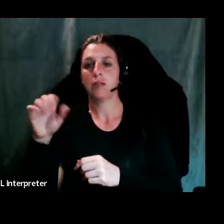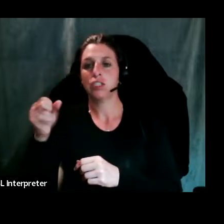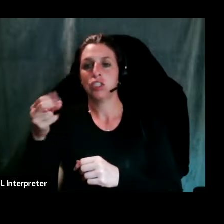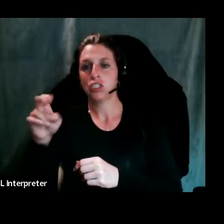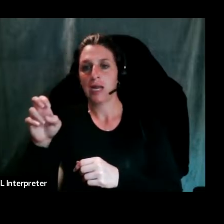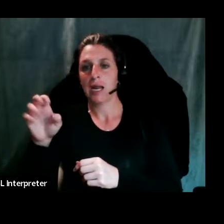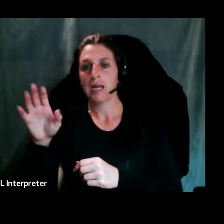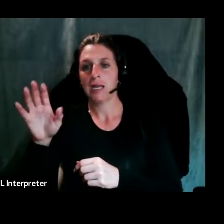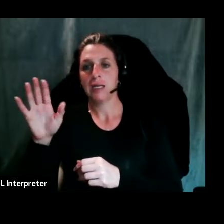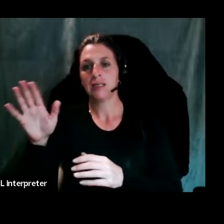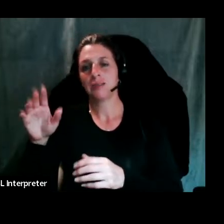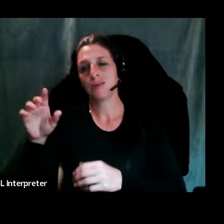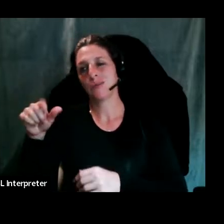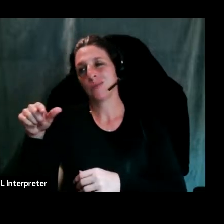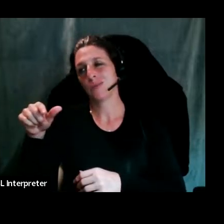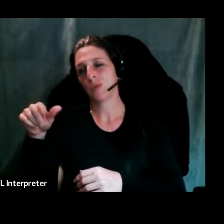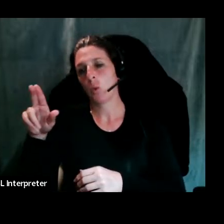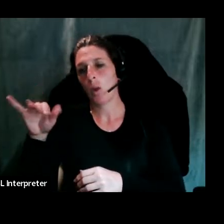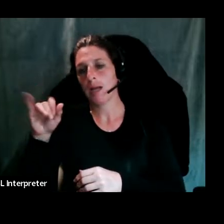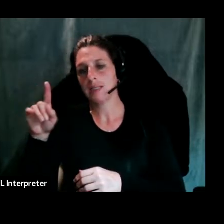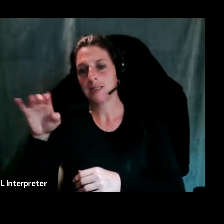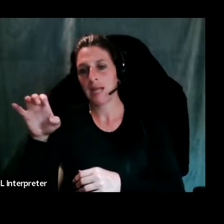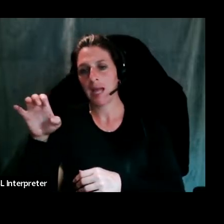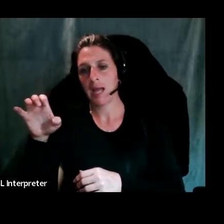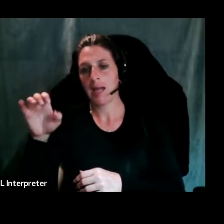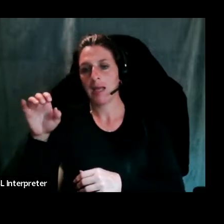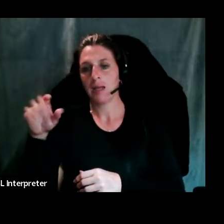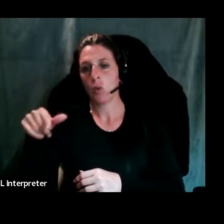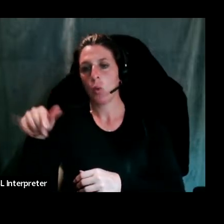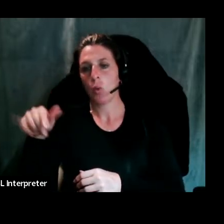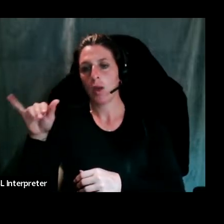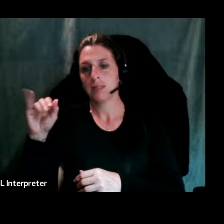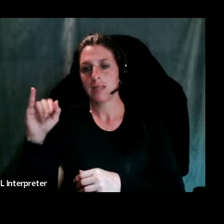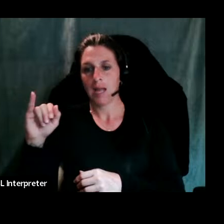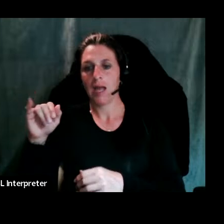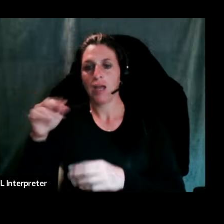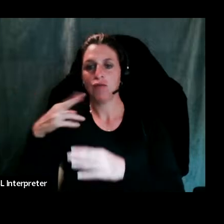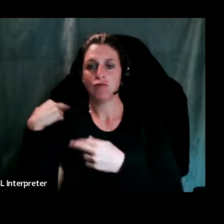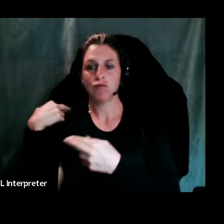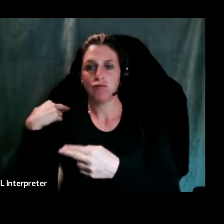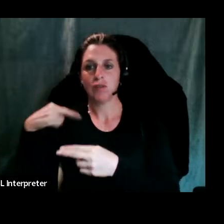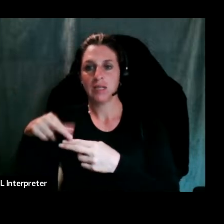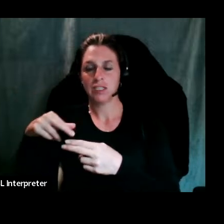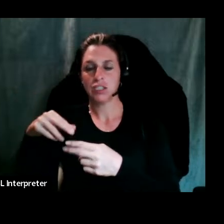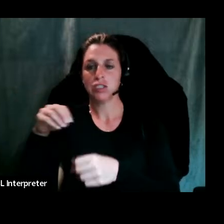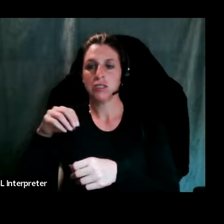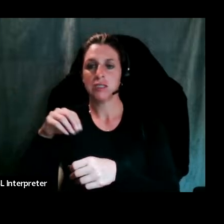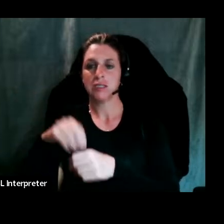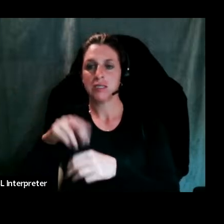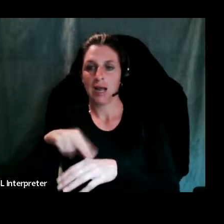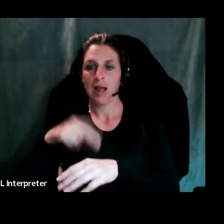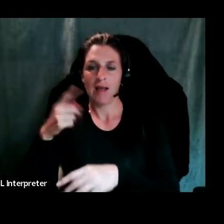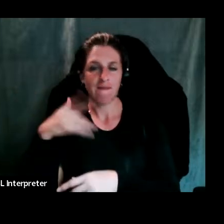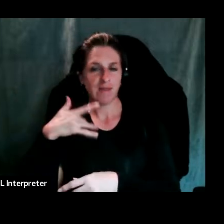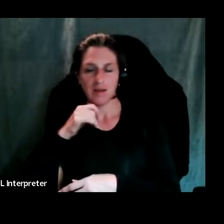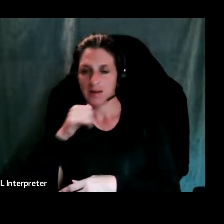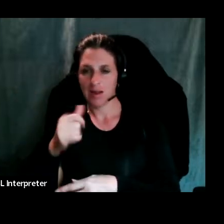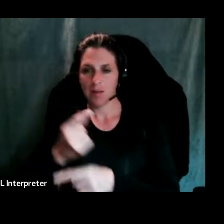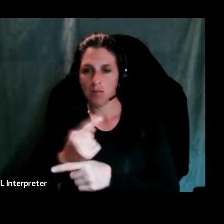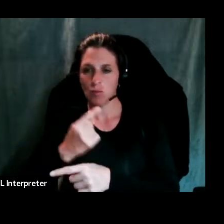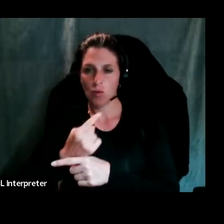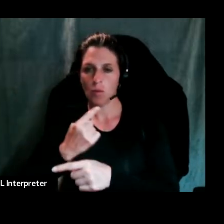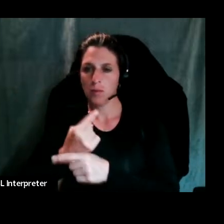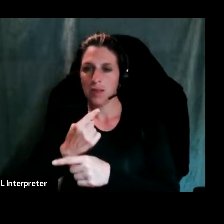quasi-religious in nature. I felt it was inappropriate for a professional setting. She had